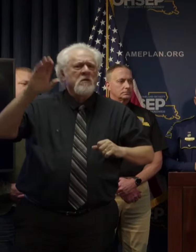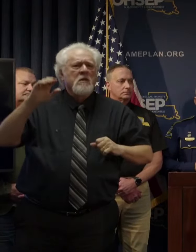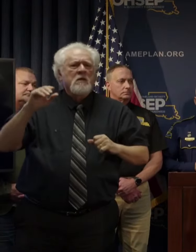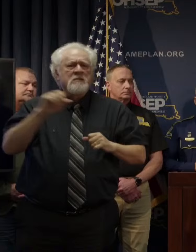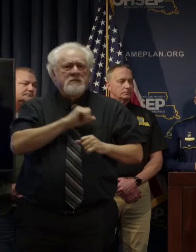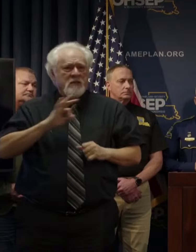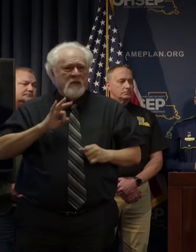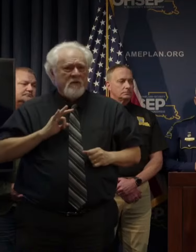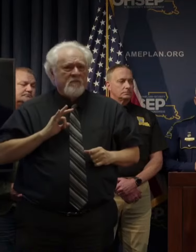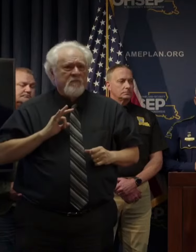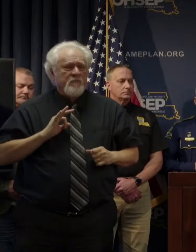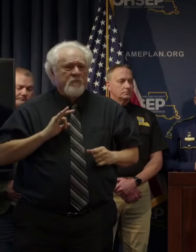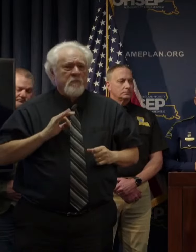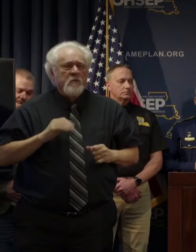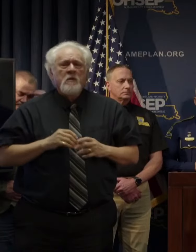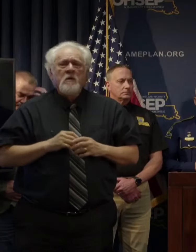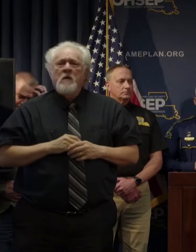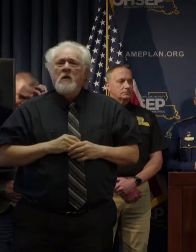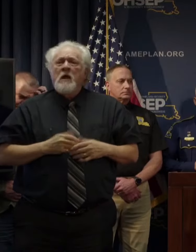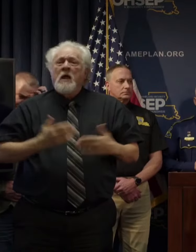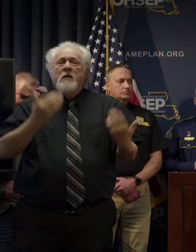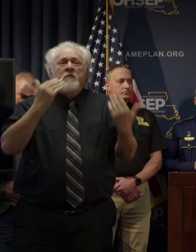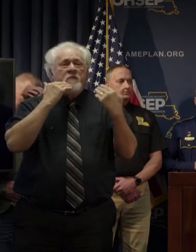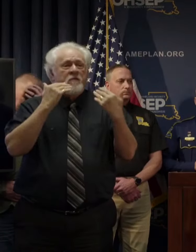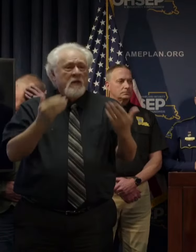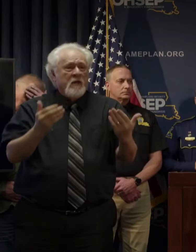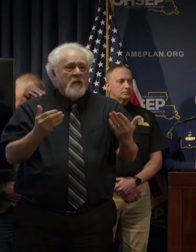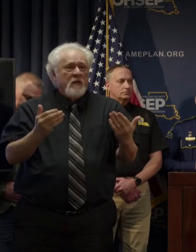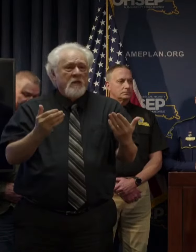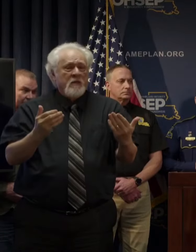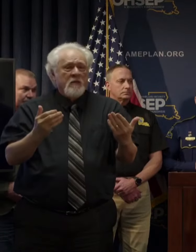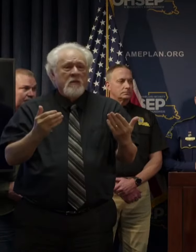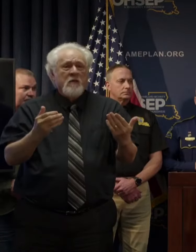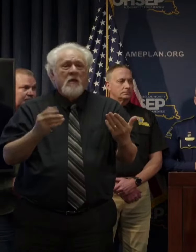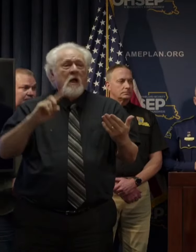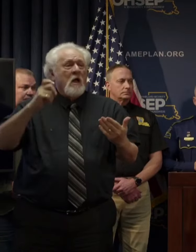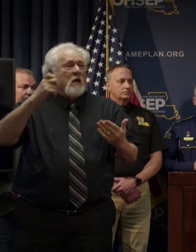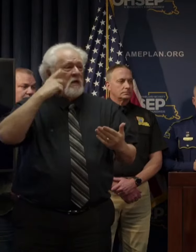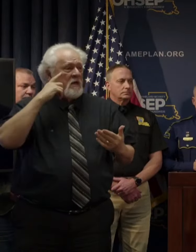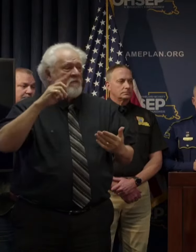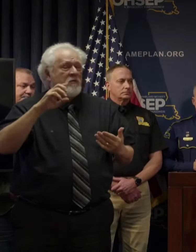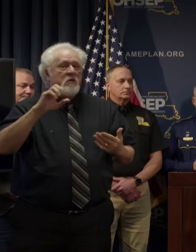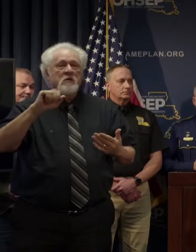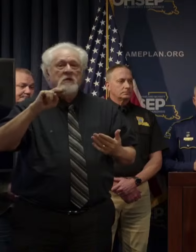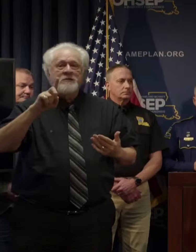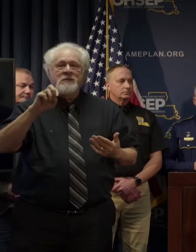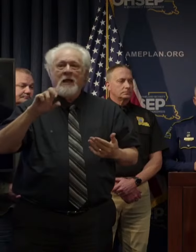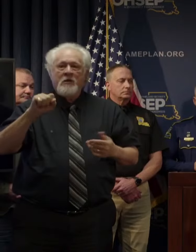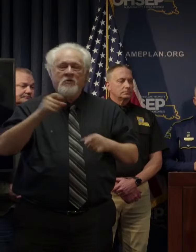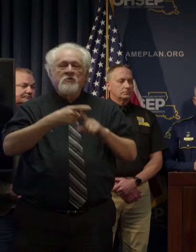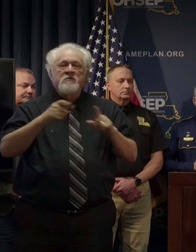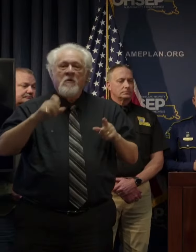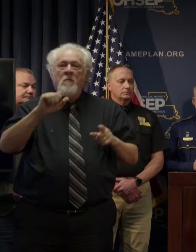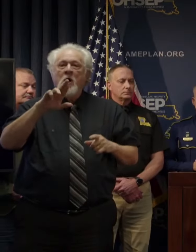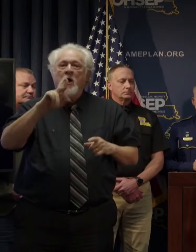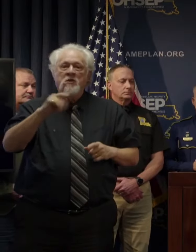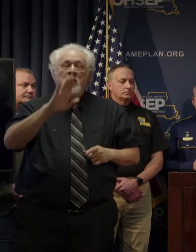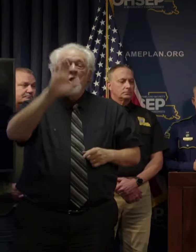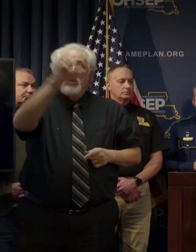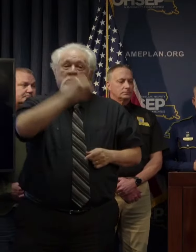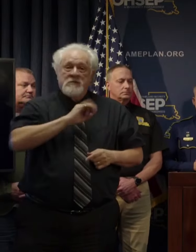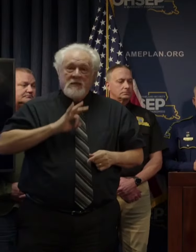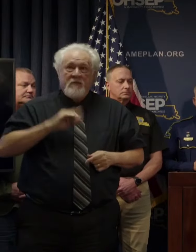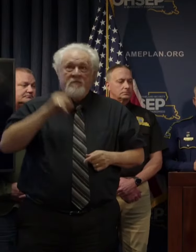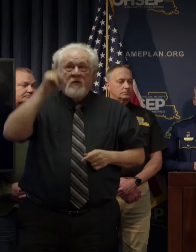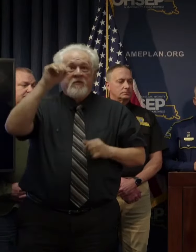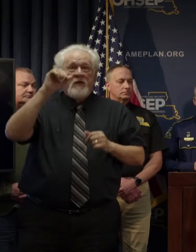staffers. I want to thank Governor Sarah Sanders of Arkansas and her staff, who have